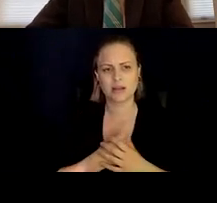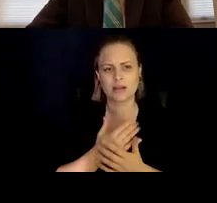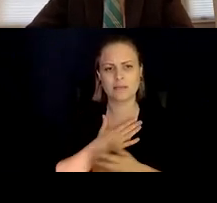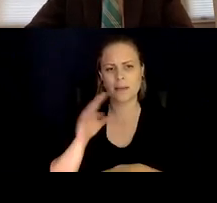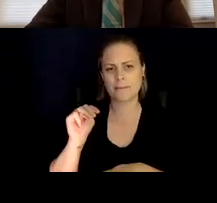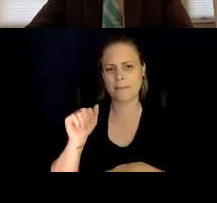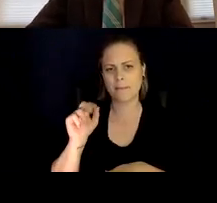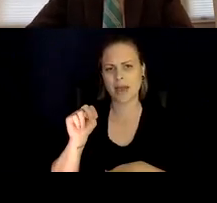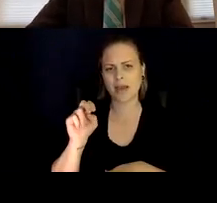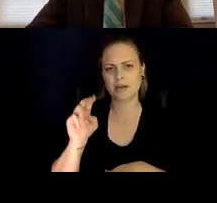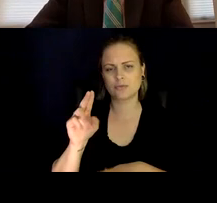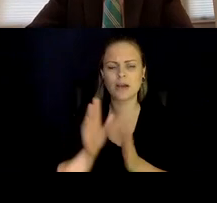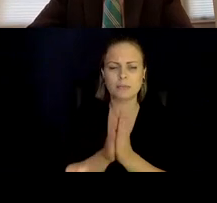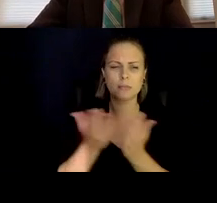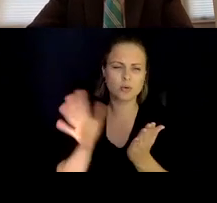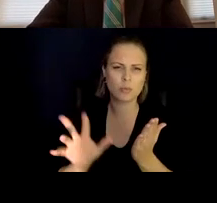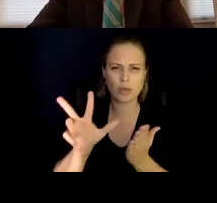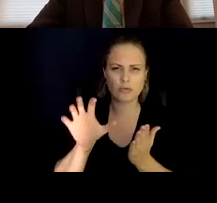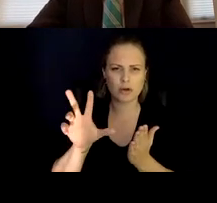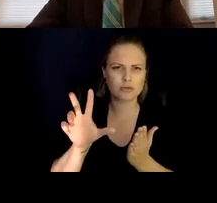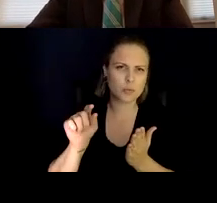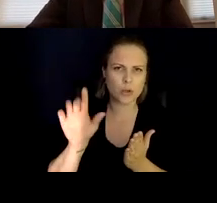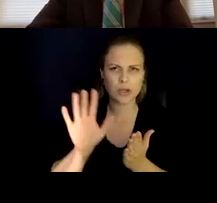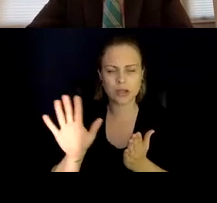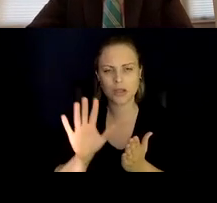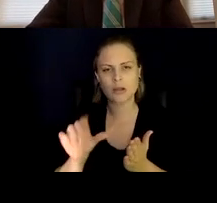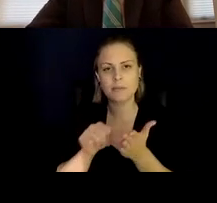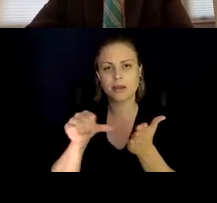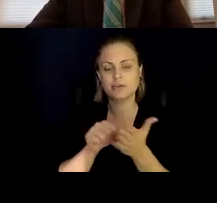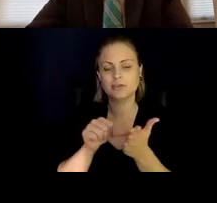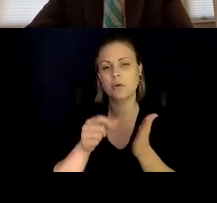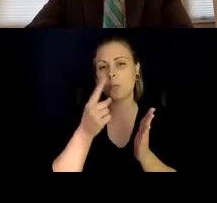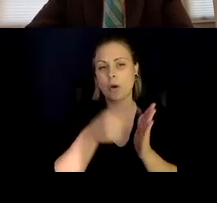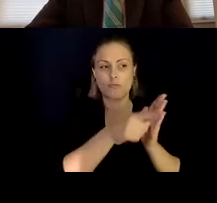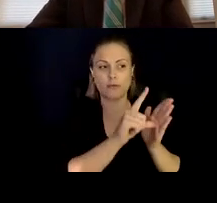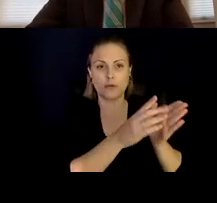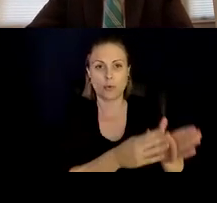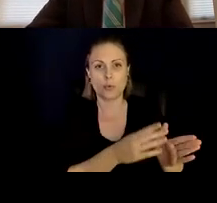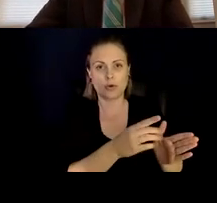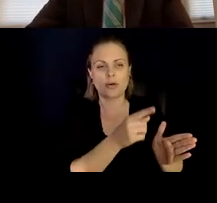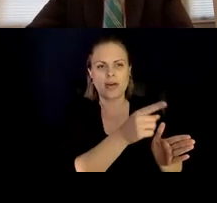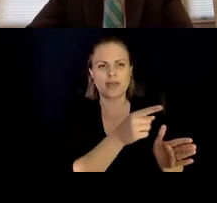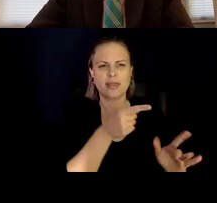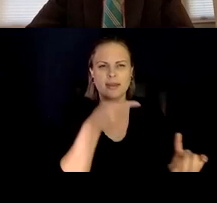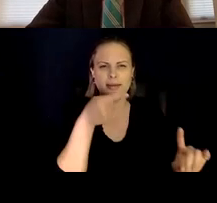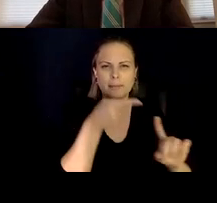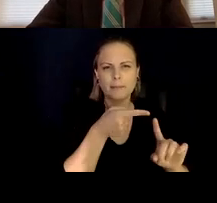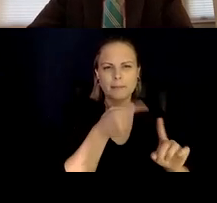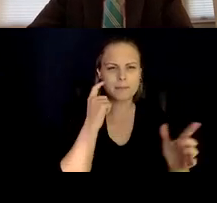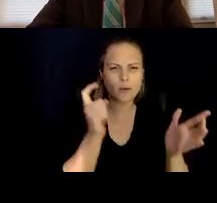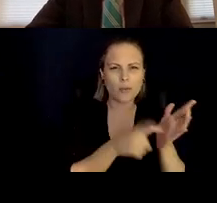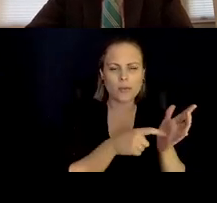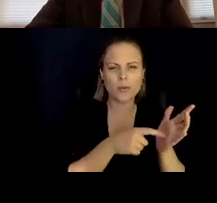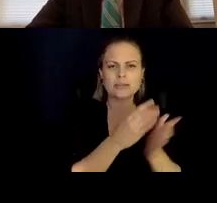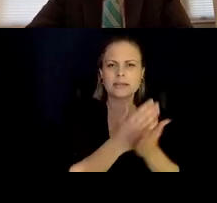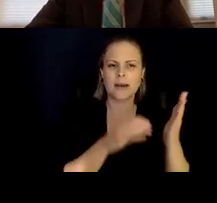about 320 or 30 pages. And then one of the reviewers in particular pointed out that there were passages that were